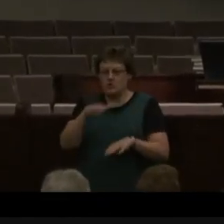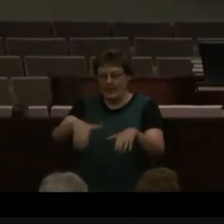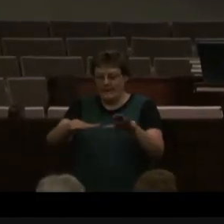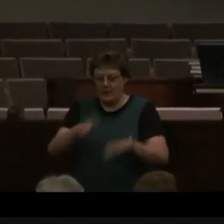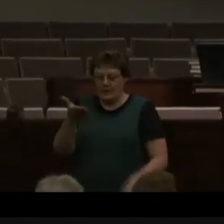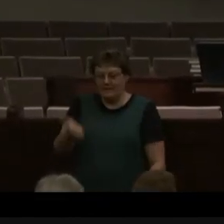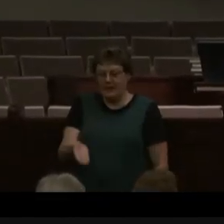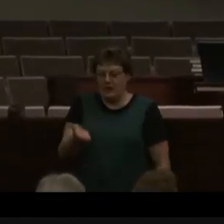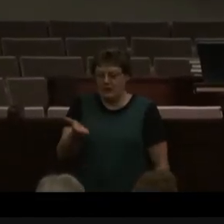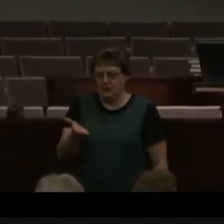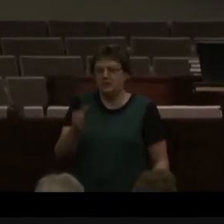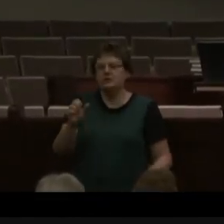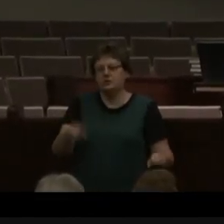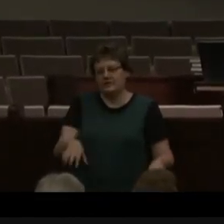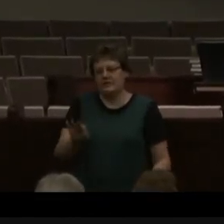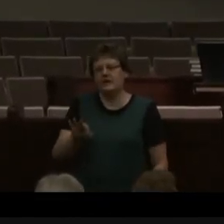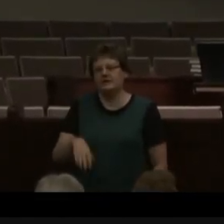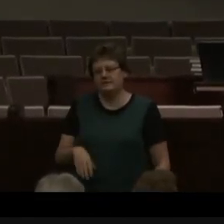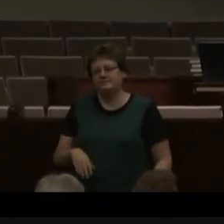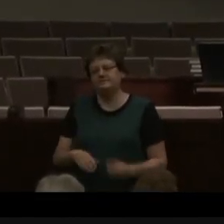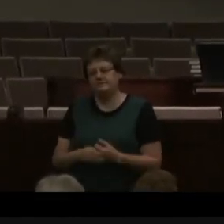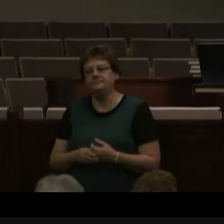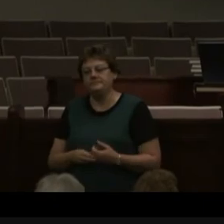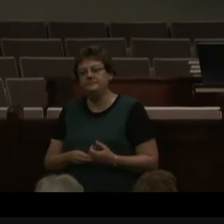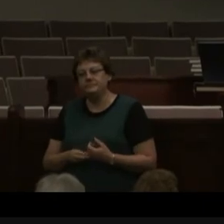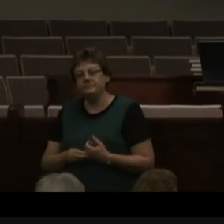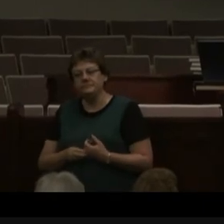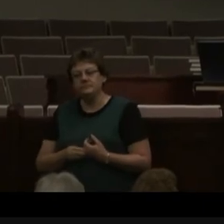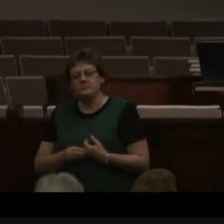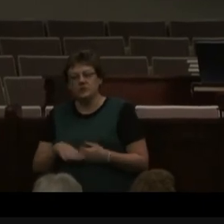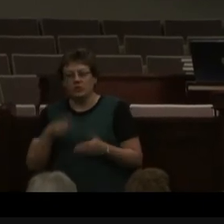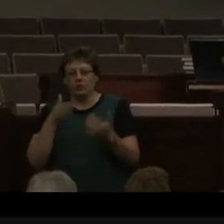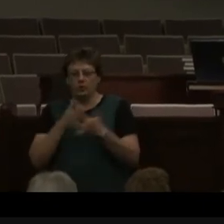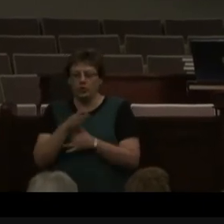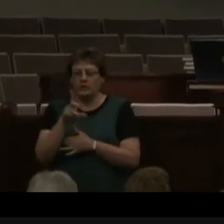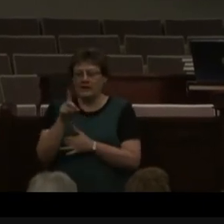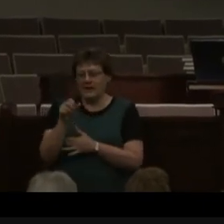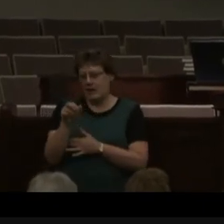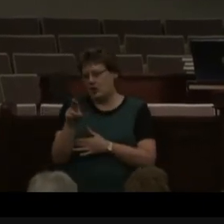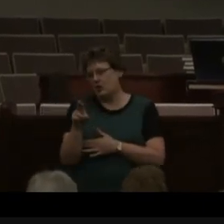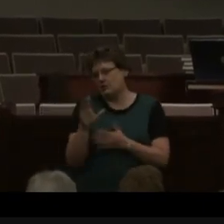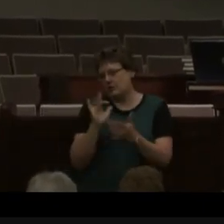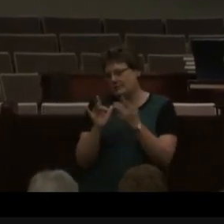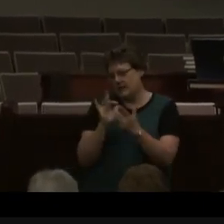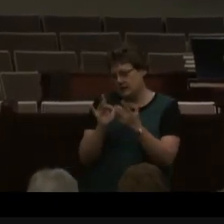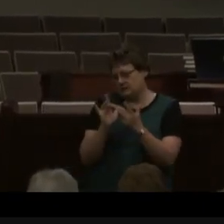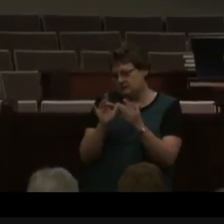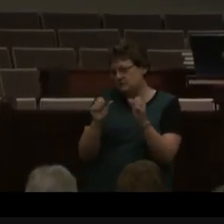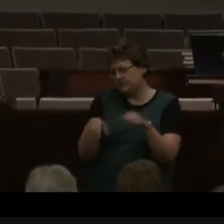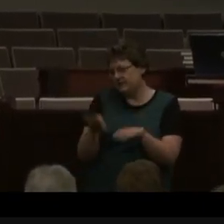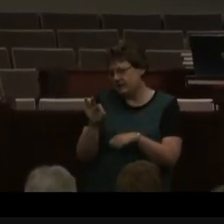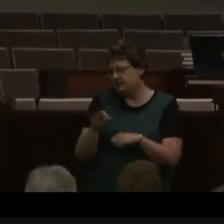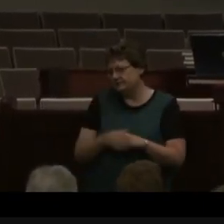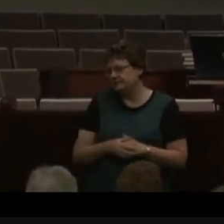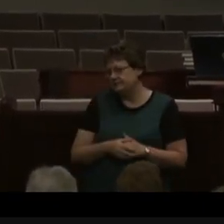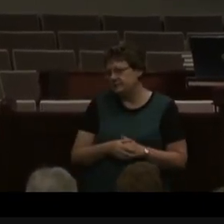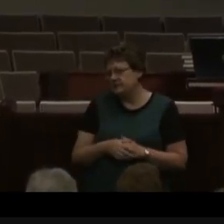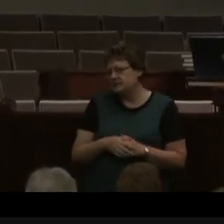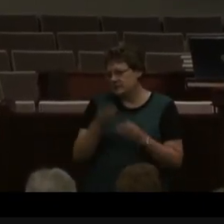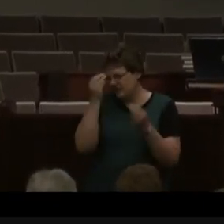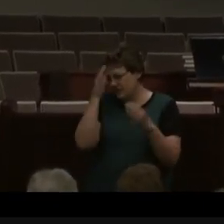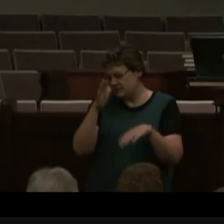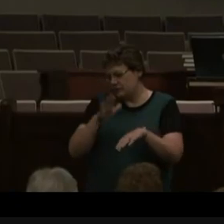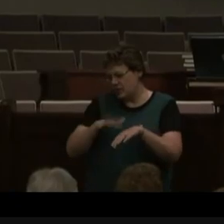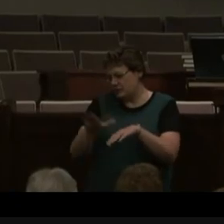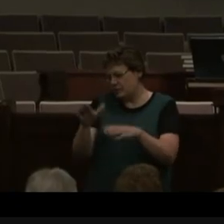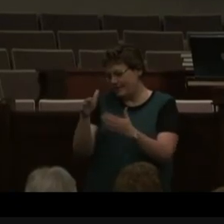the evening ones. And those will be 3 presentations by Jeff Rasmussen. They'll start at 3 and